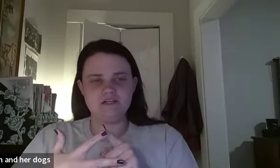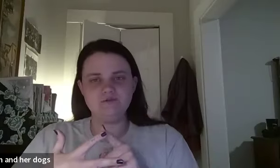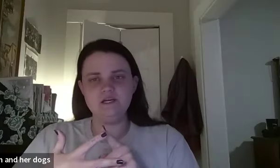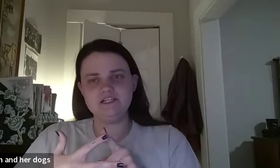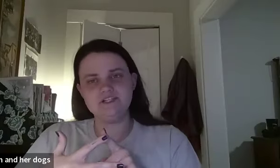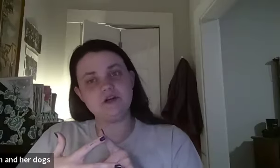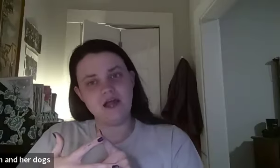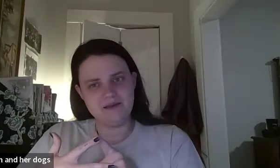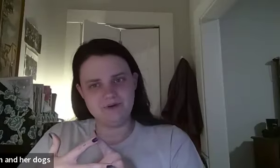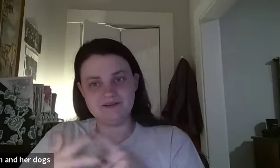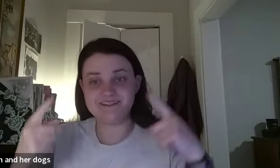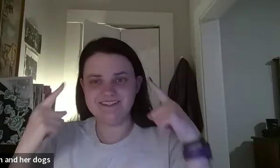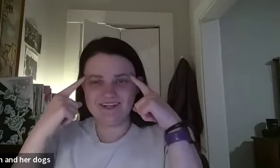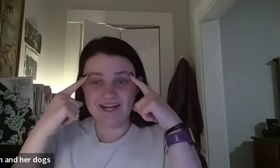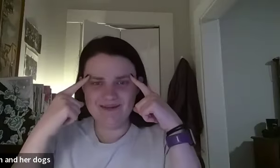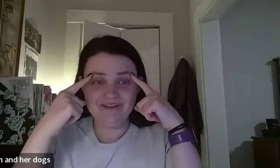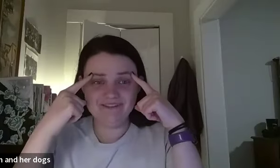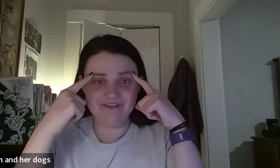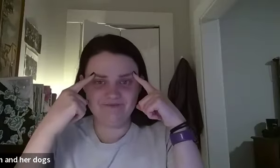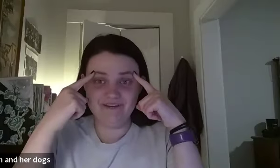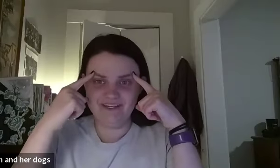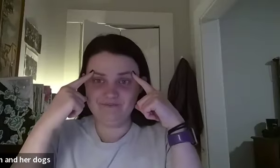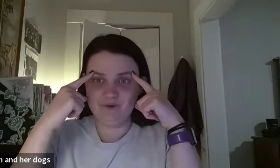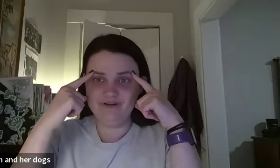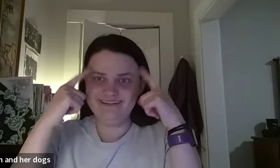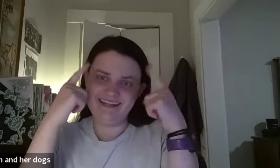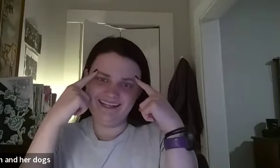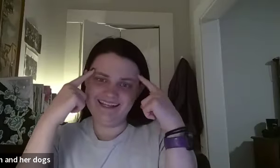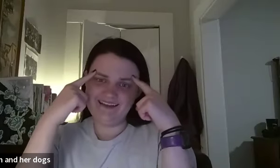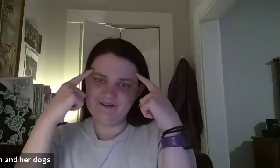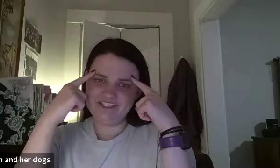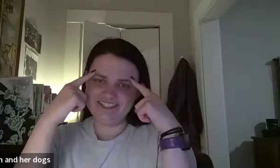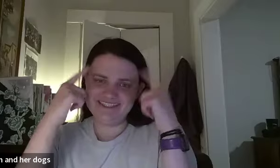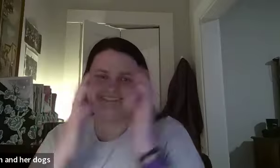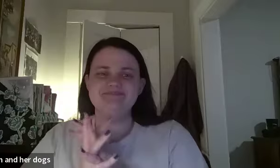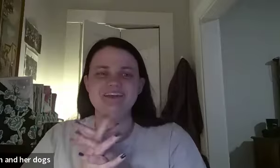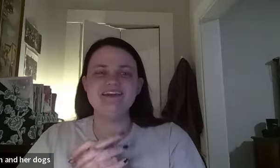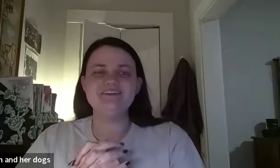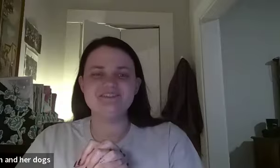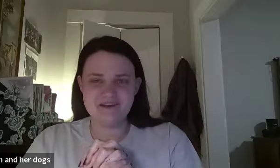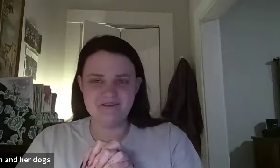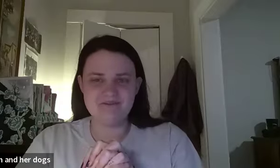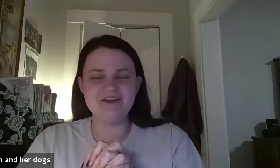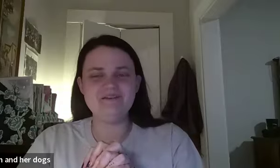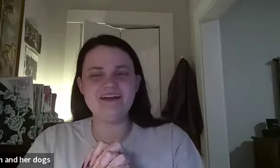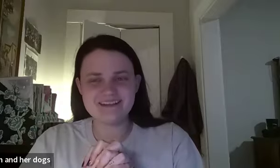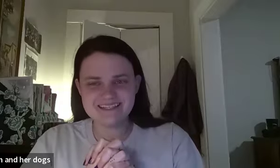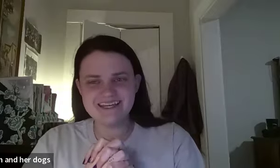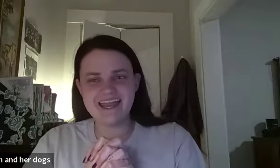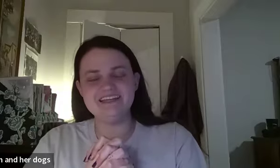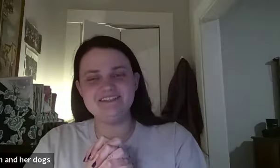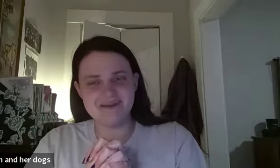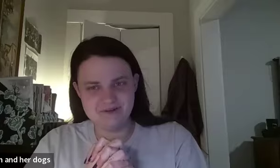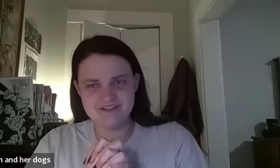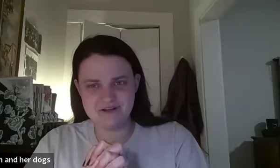next one is your eyebrows. Your eyebrows are very important in questions. So, when you're asking a WH